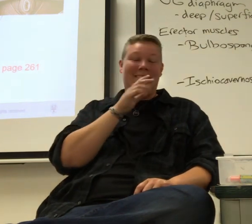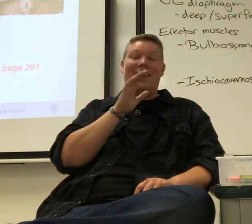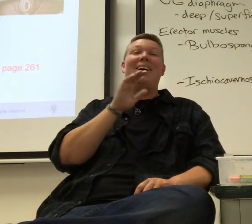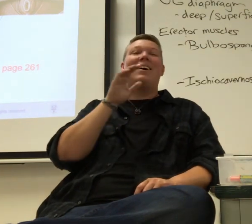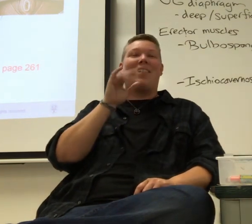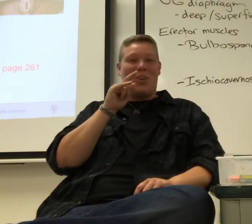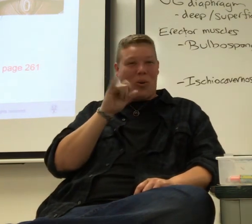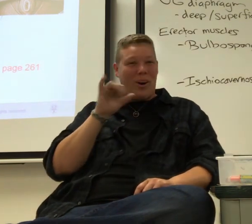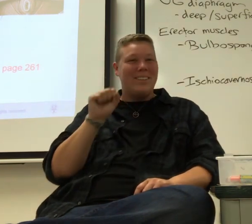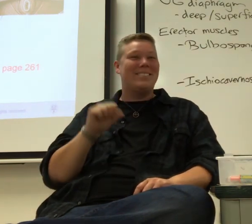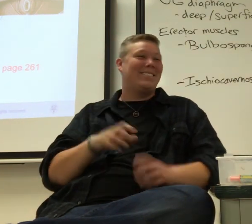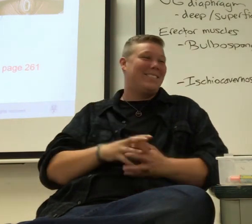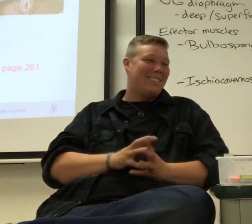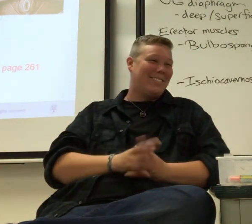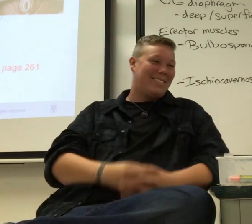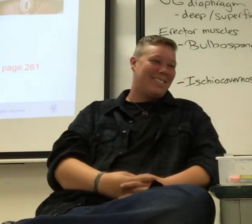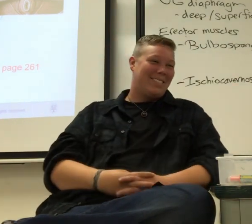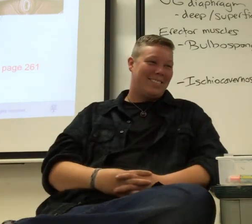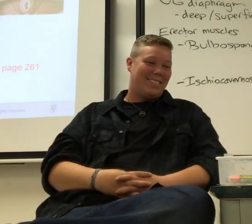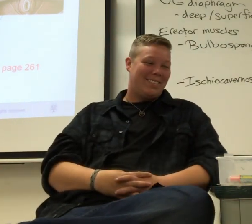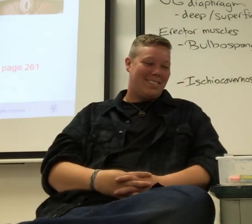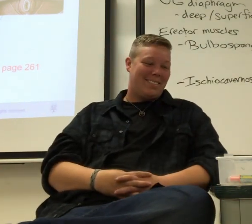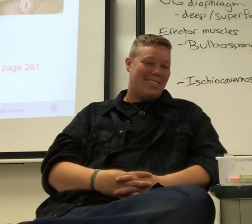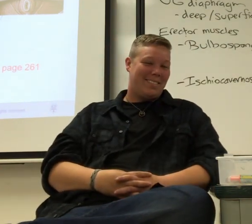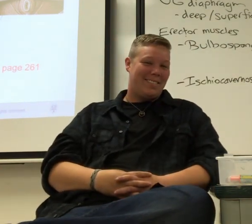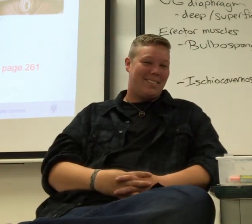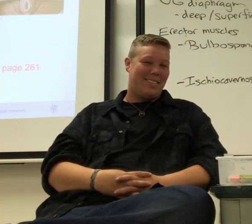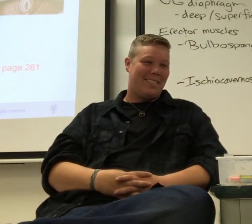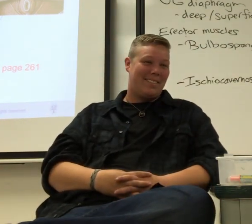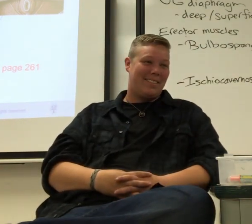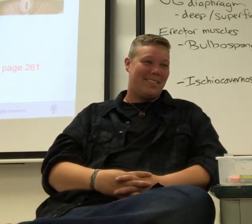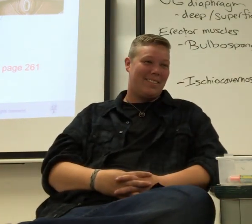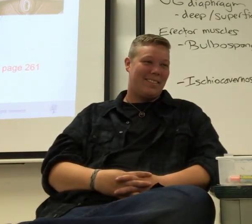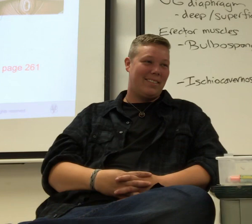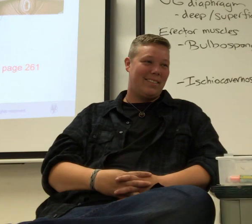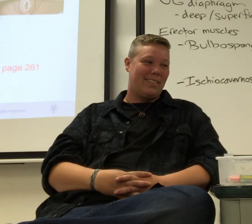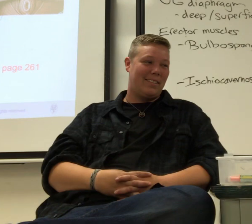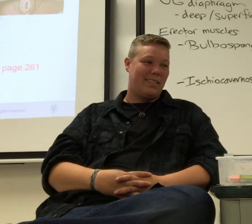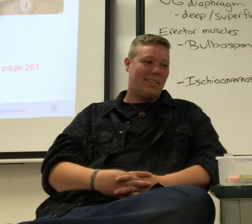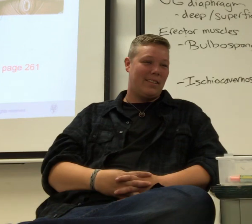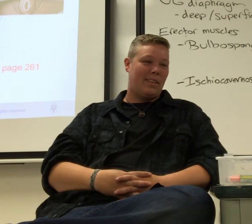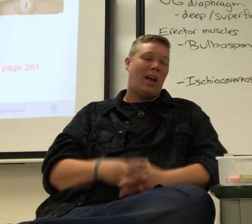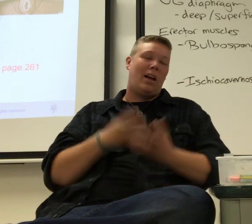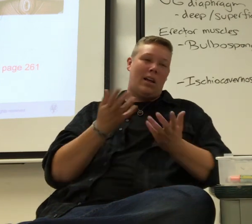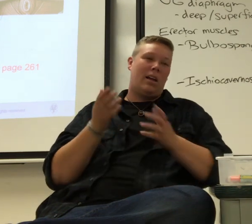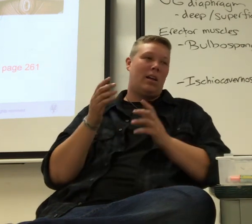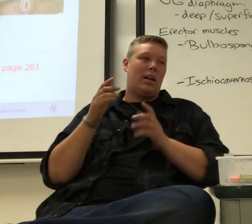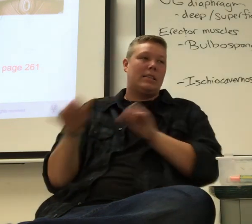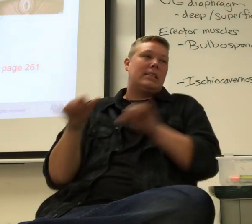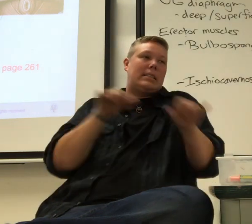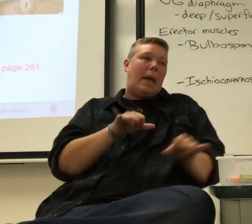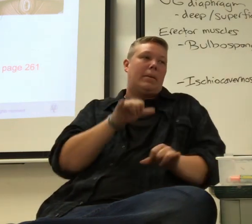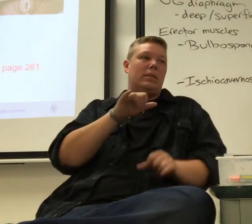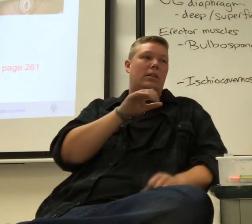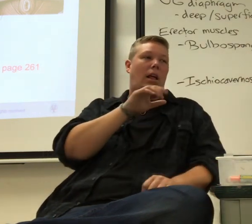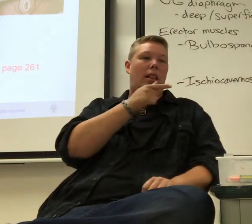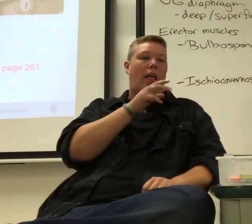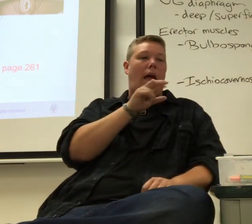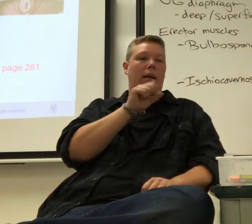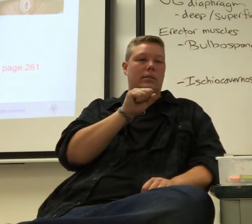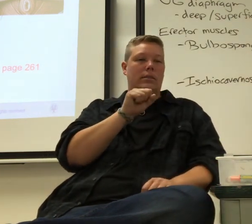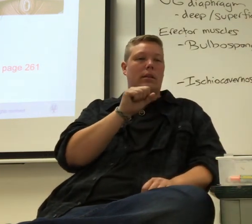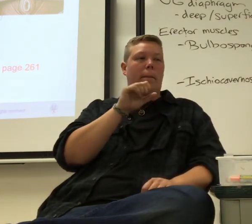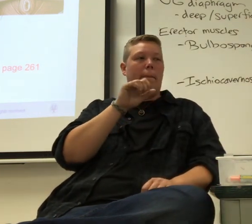crust of clitoris. What is glans clitoris? Which is the glans penis in males. But there's also a body